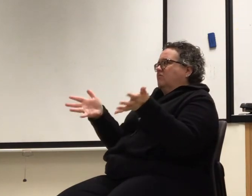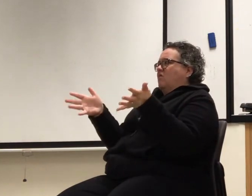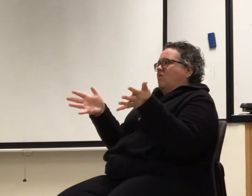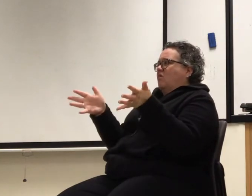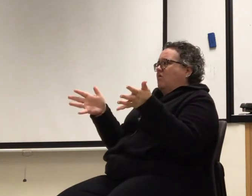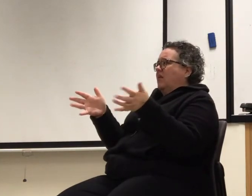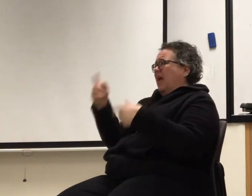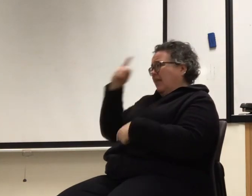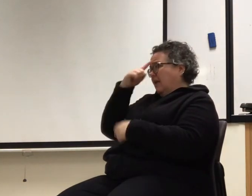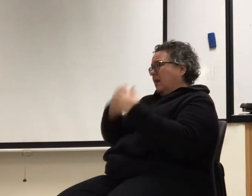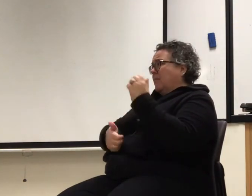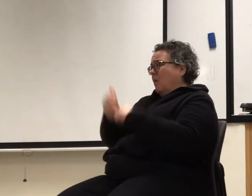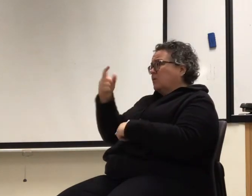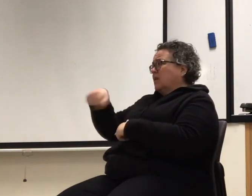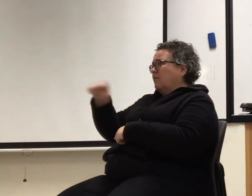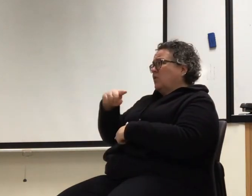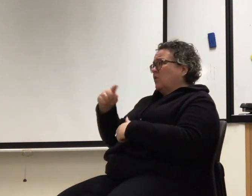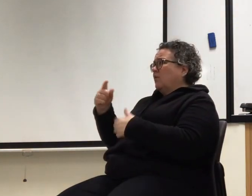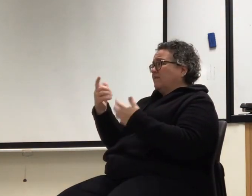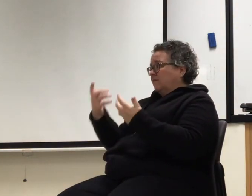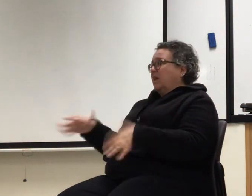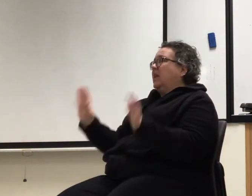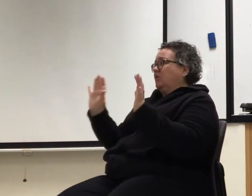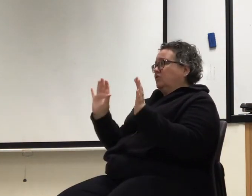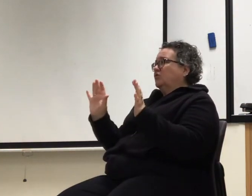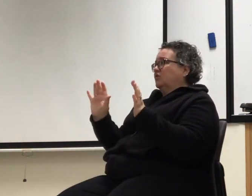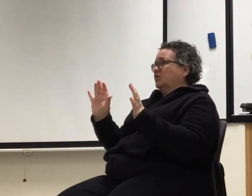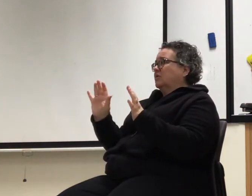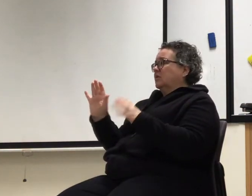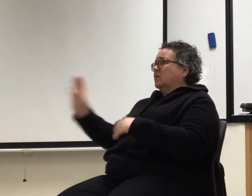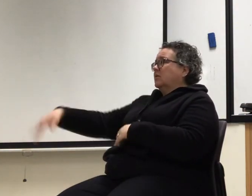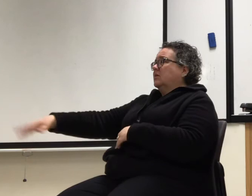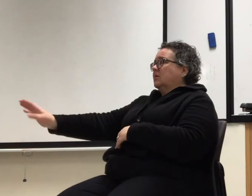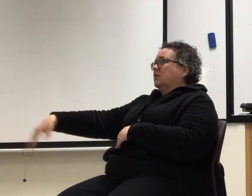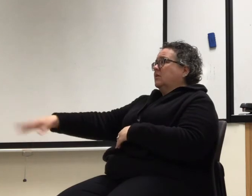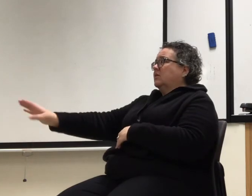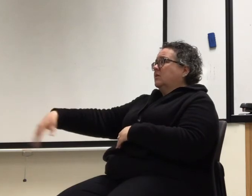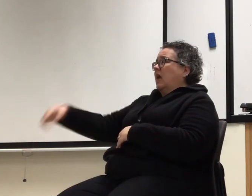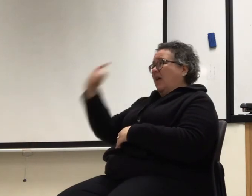And I think most of you have it done.